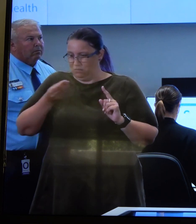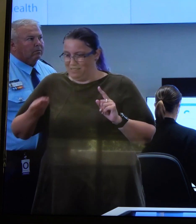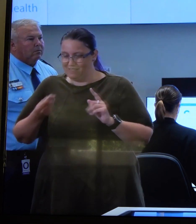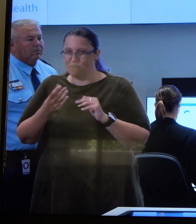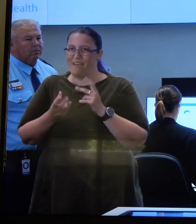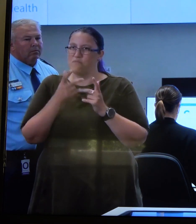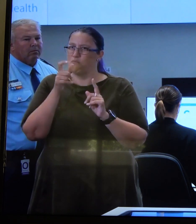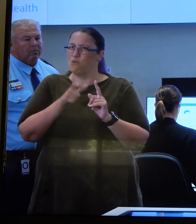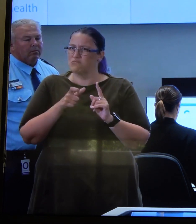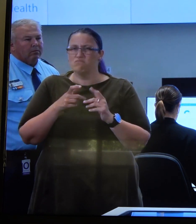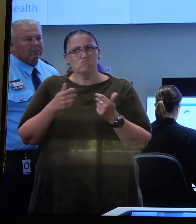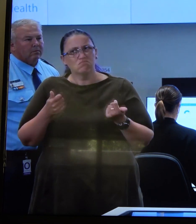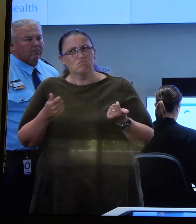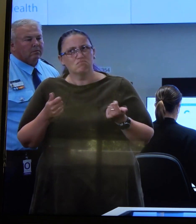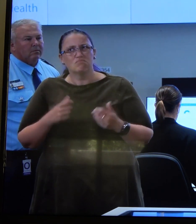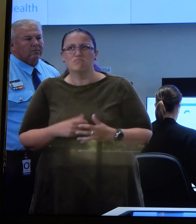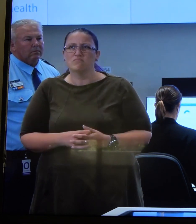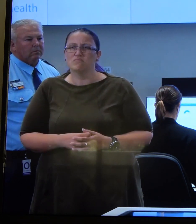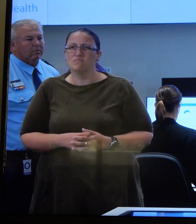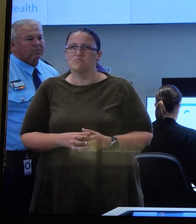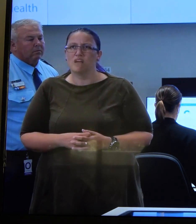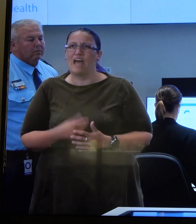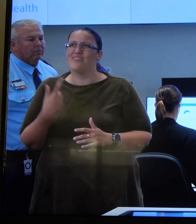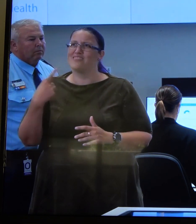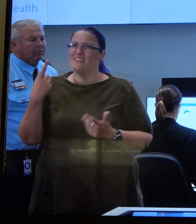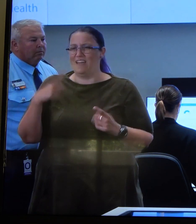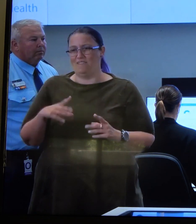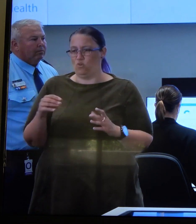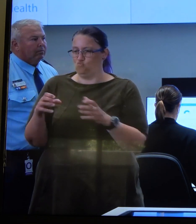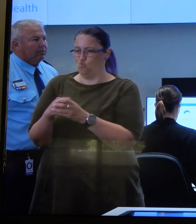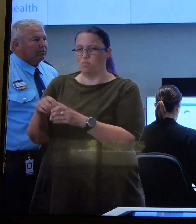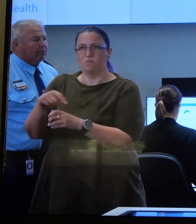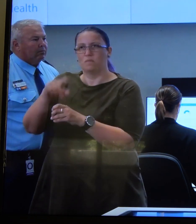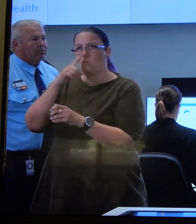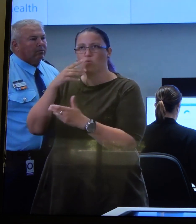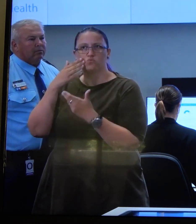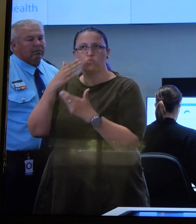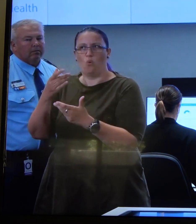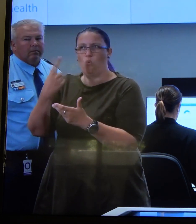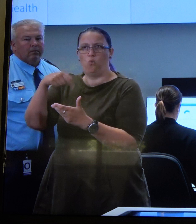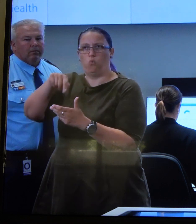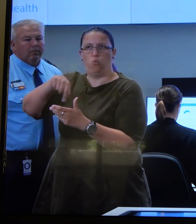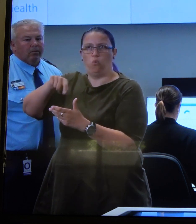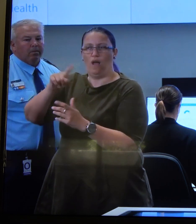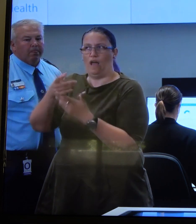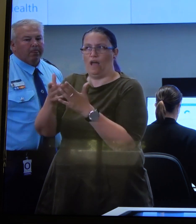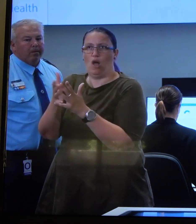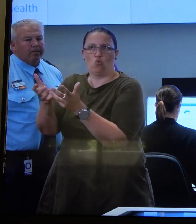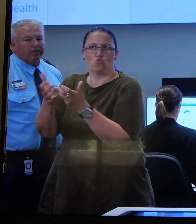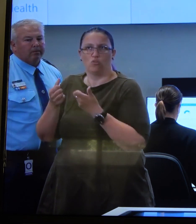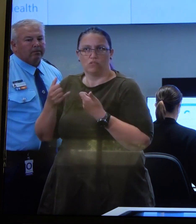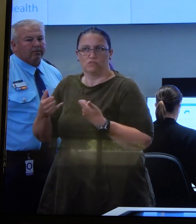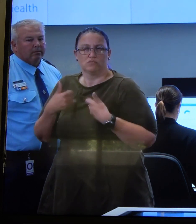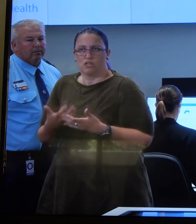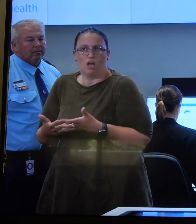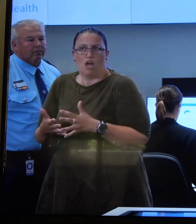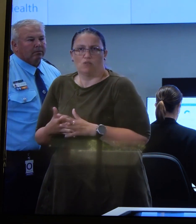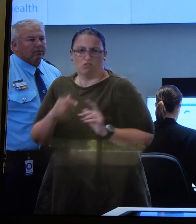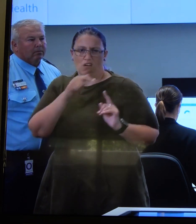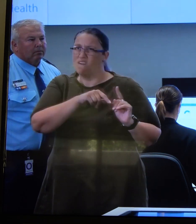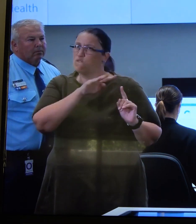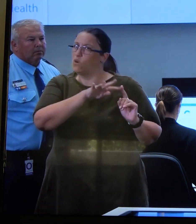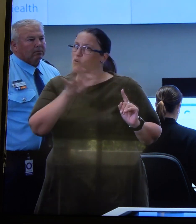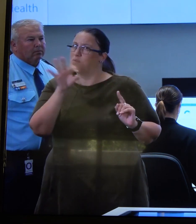but that's still a substantial percentage. And of course there's a group that makes up the balance who are unknown at this stage or